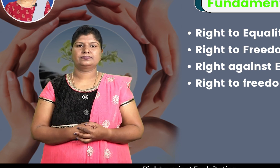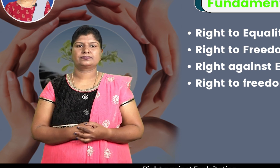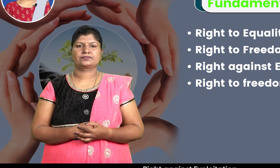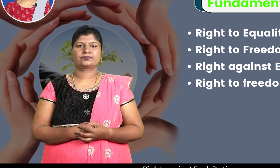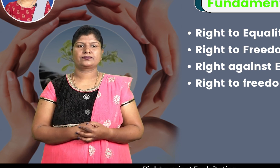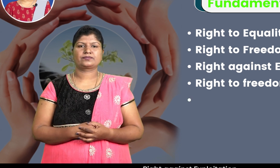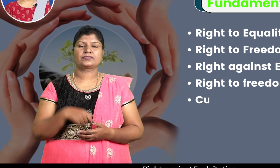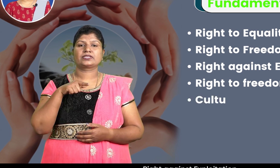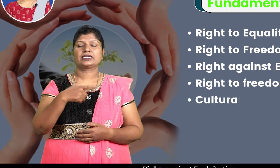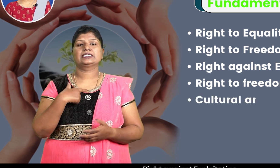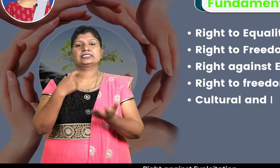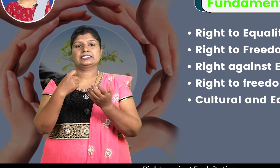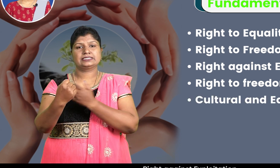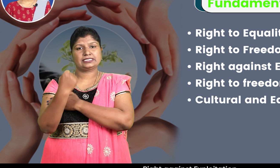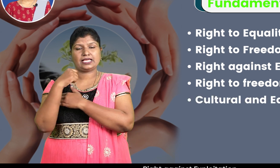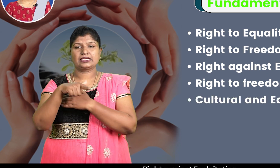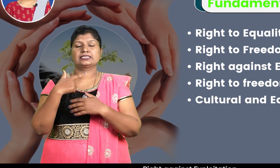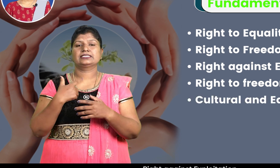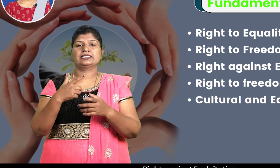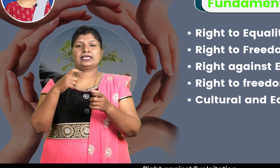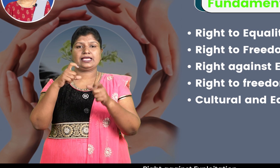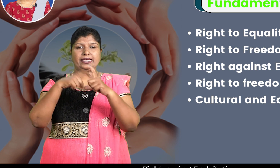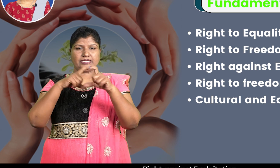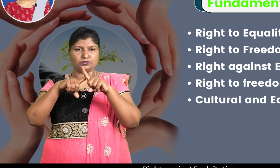right against exploitation,